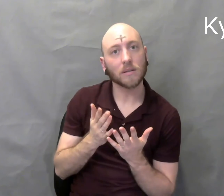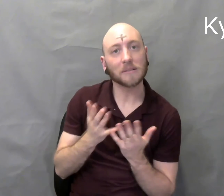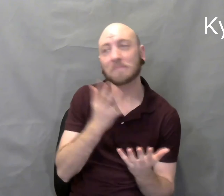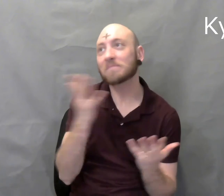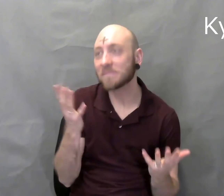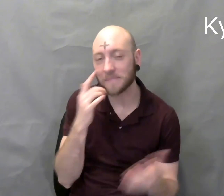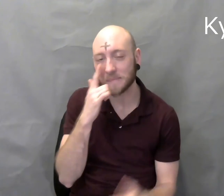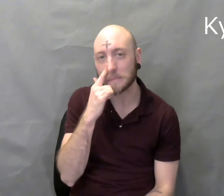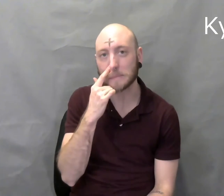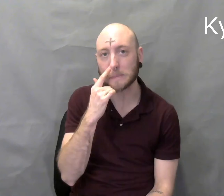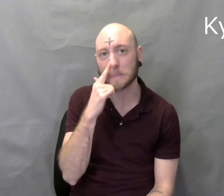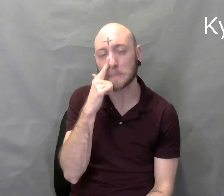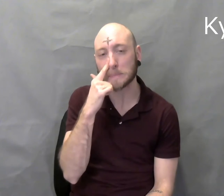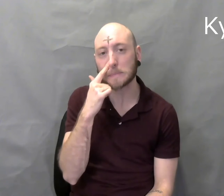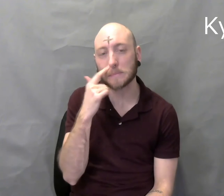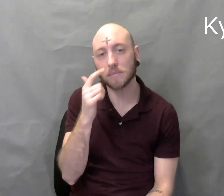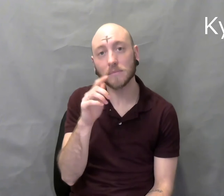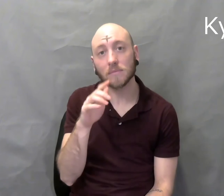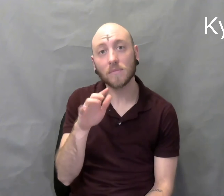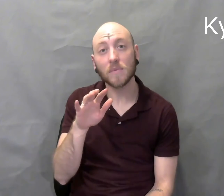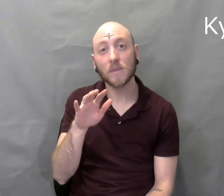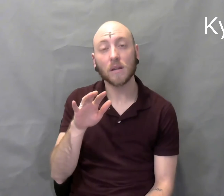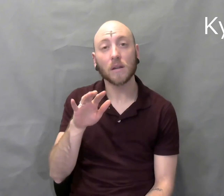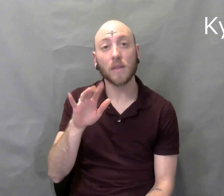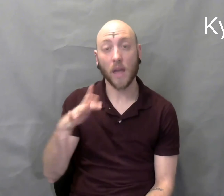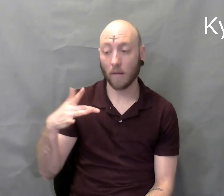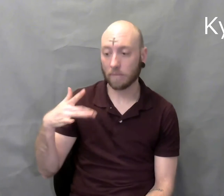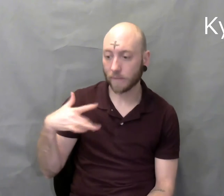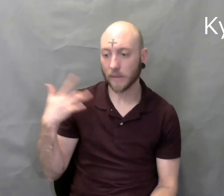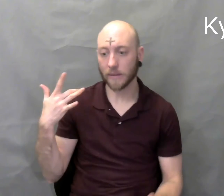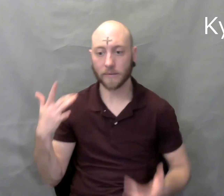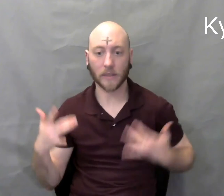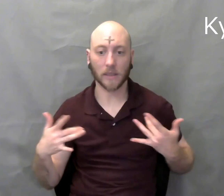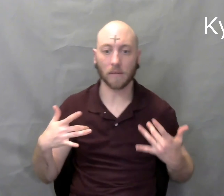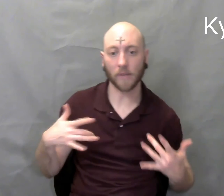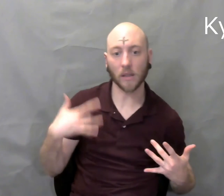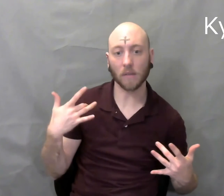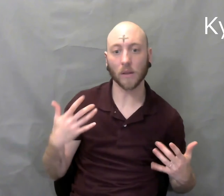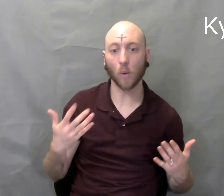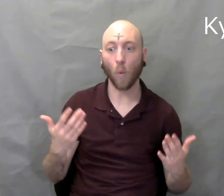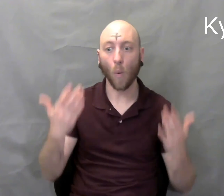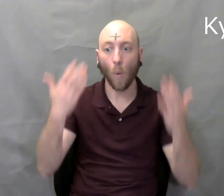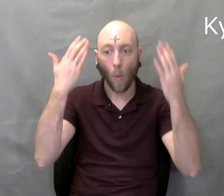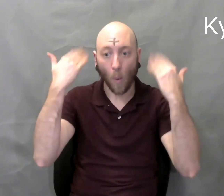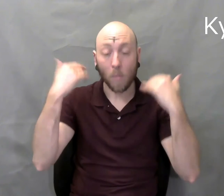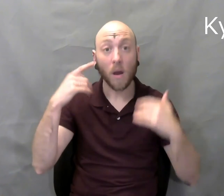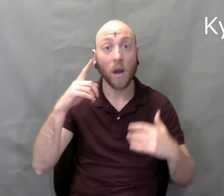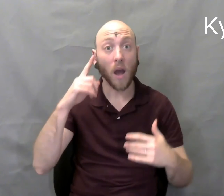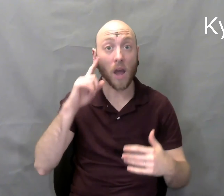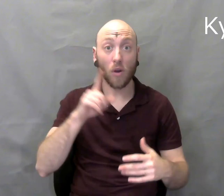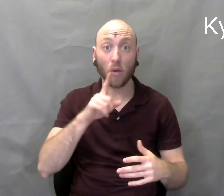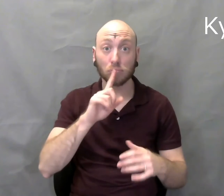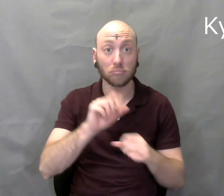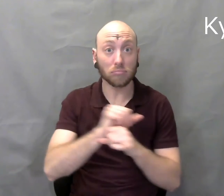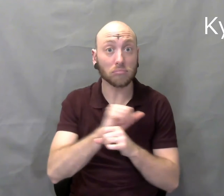And all of those feelings buried me because I thought those feelings were reality. And even to today, there can